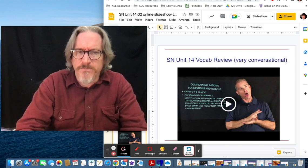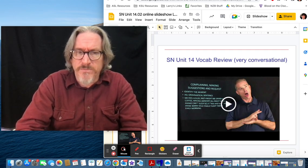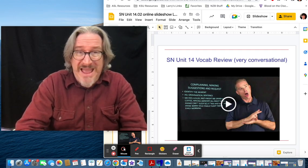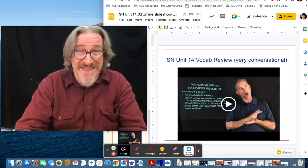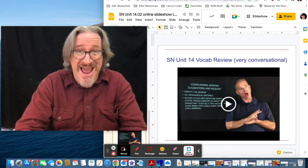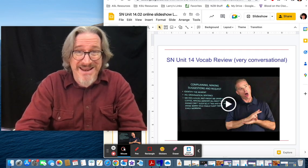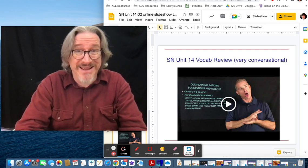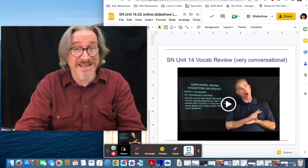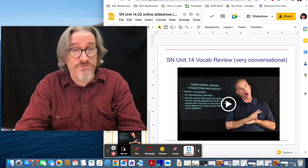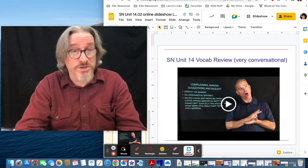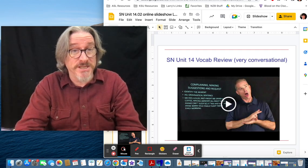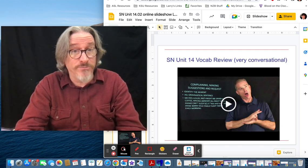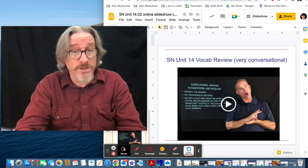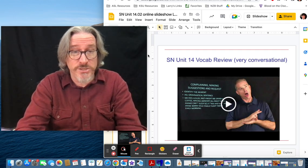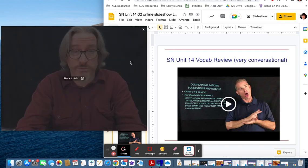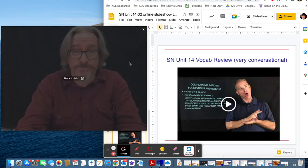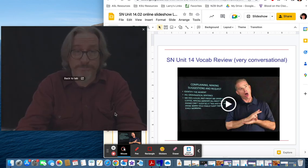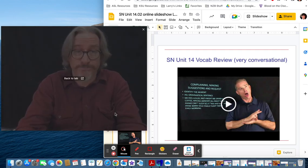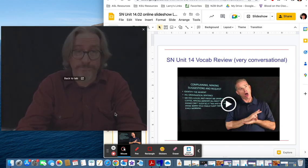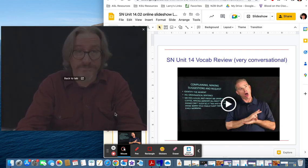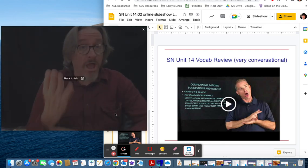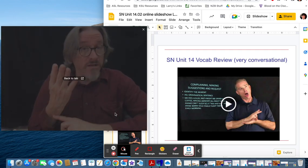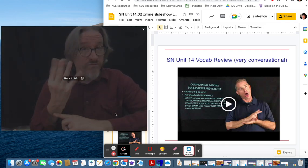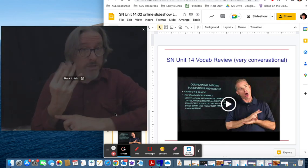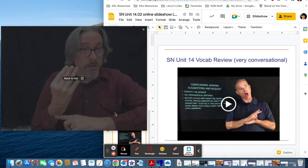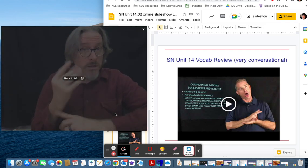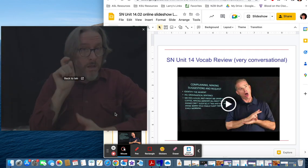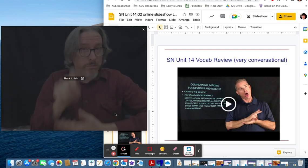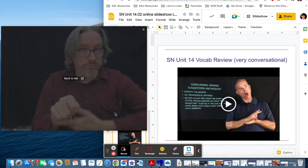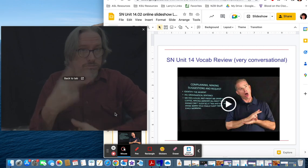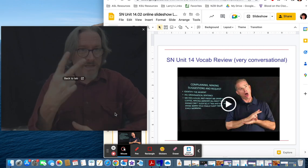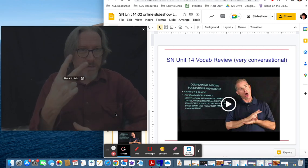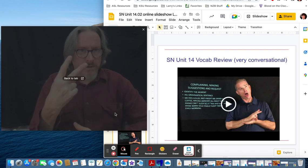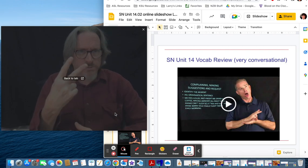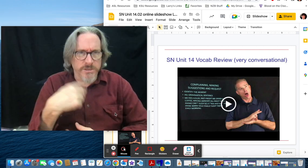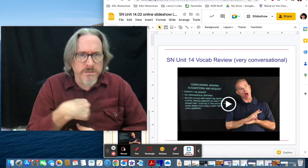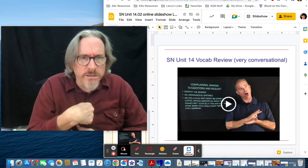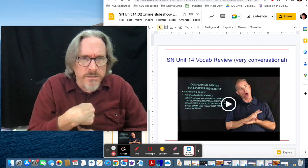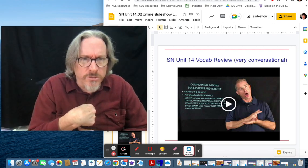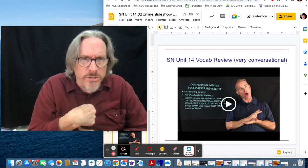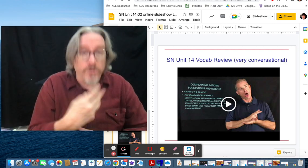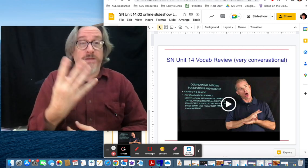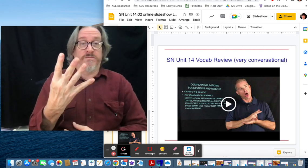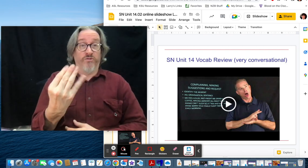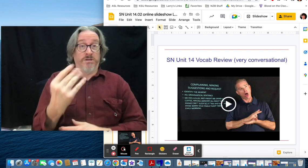And that is 14.2. And now I just went